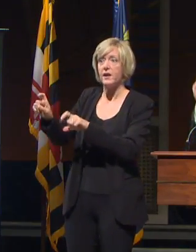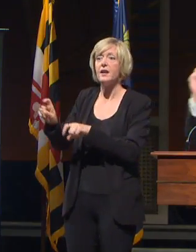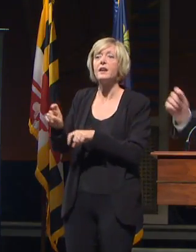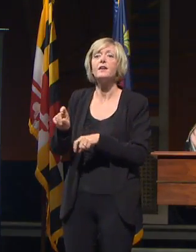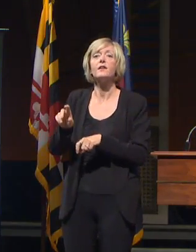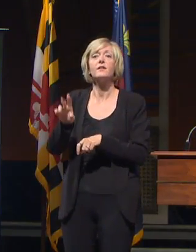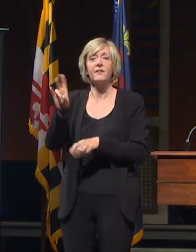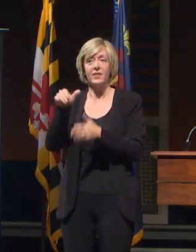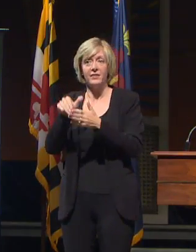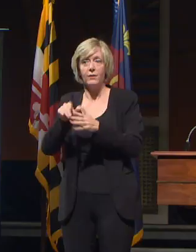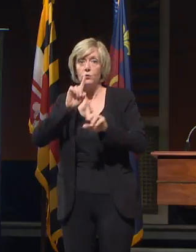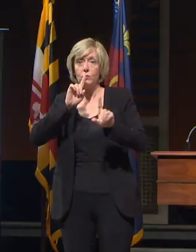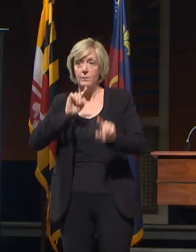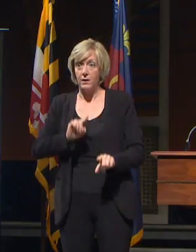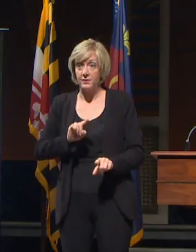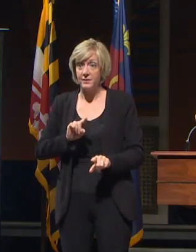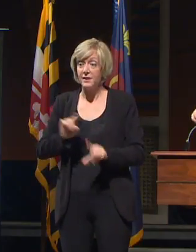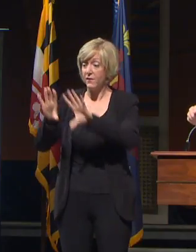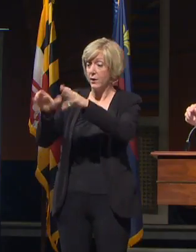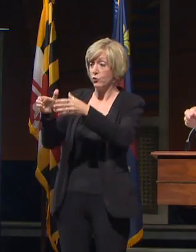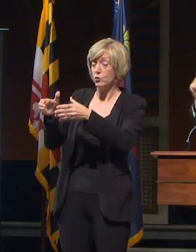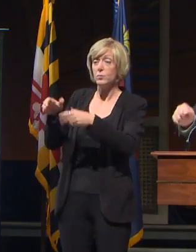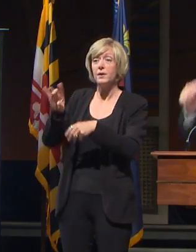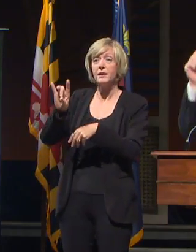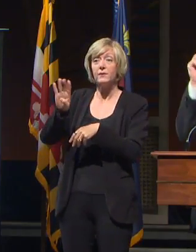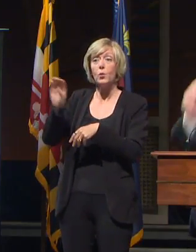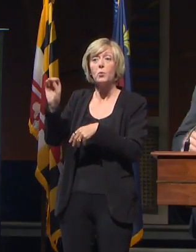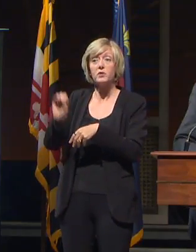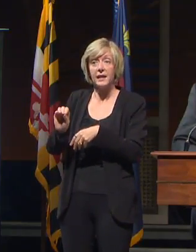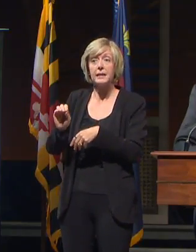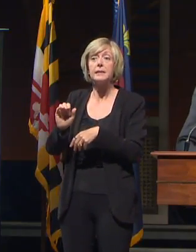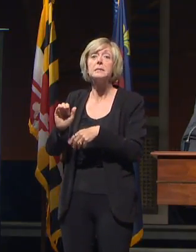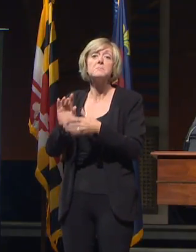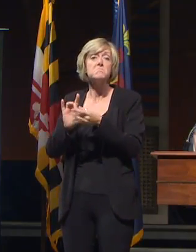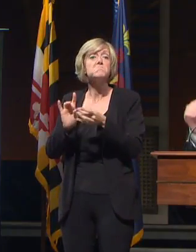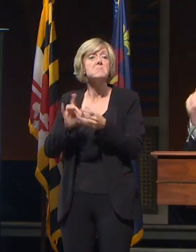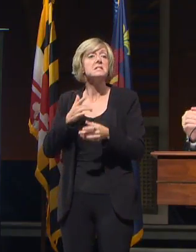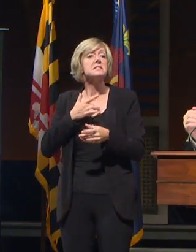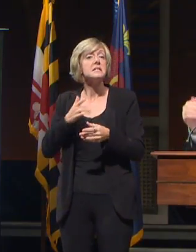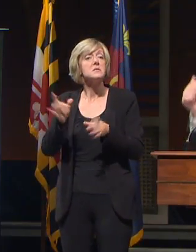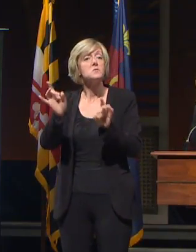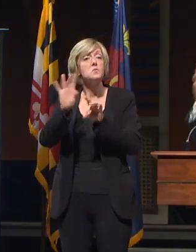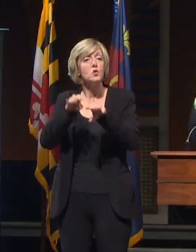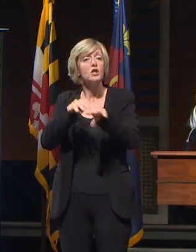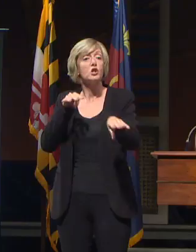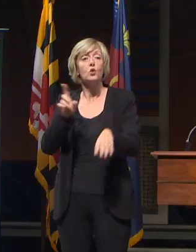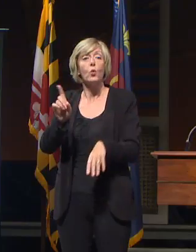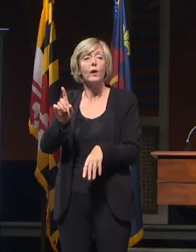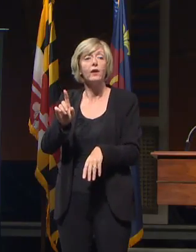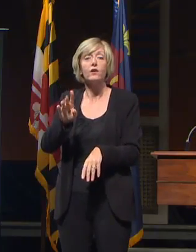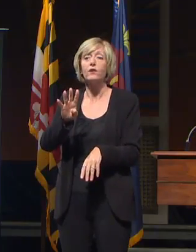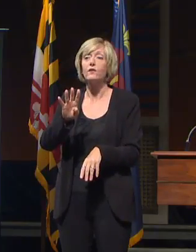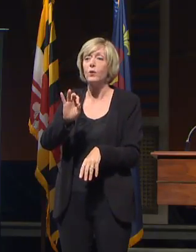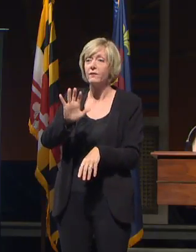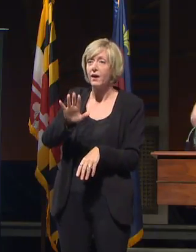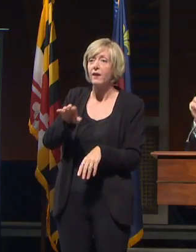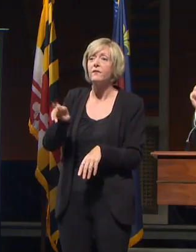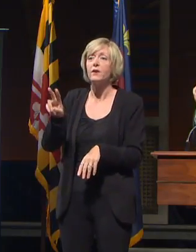of that, 84% have said that they always or usually experience congestion on 495 and 270.